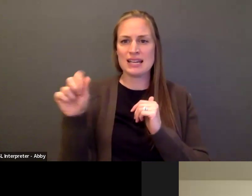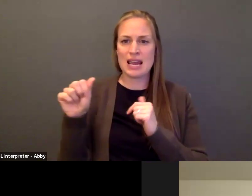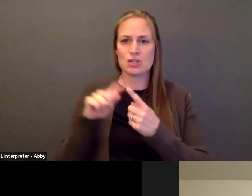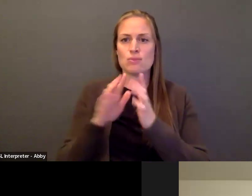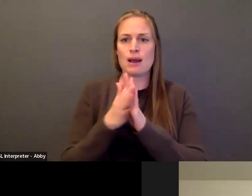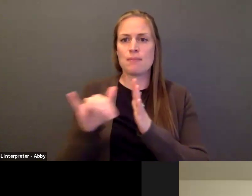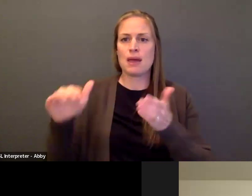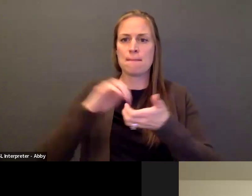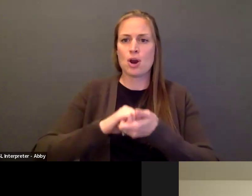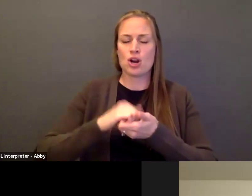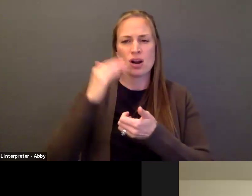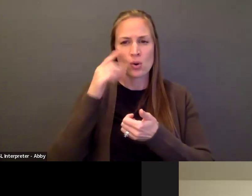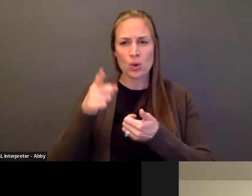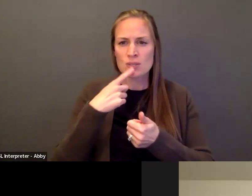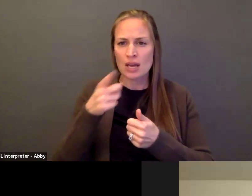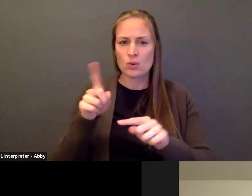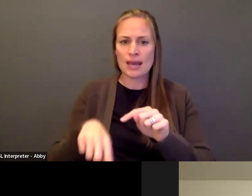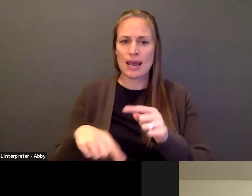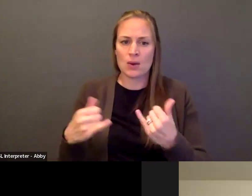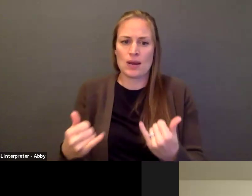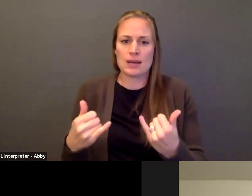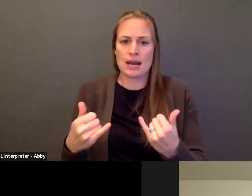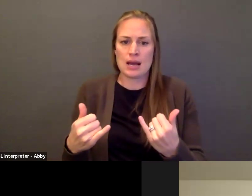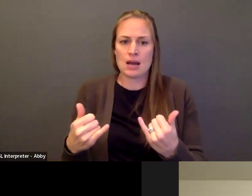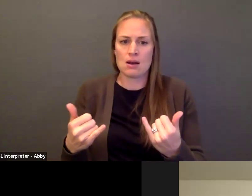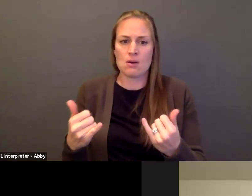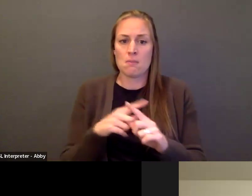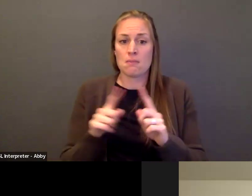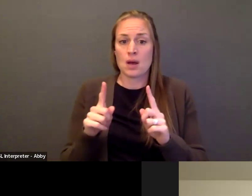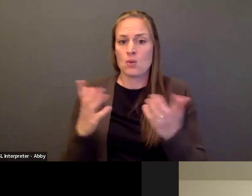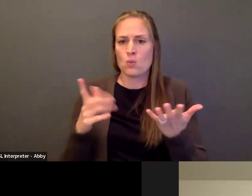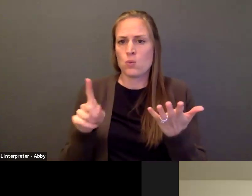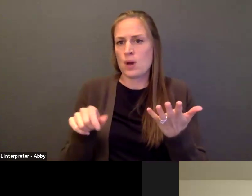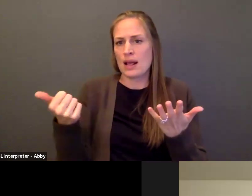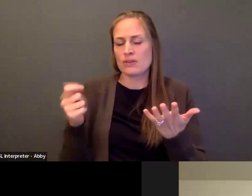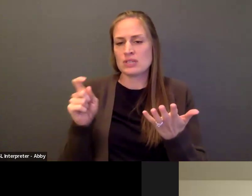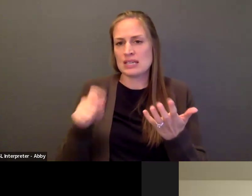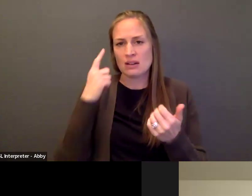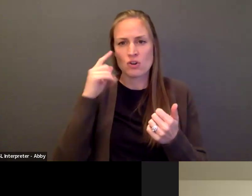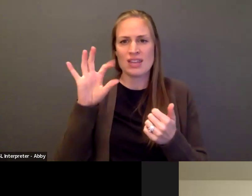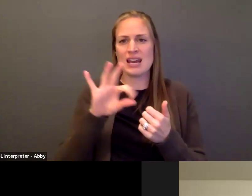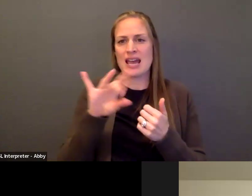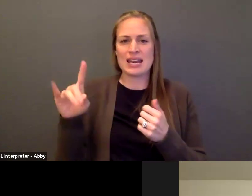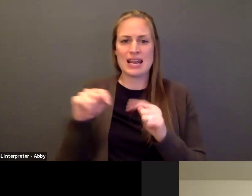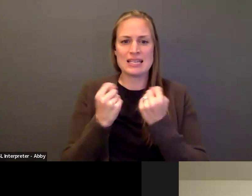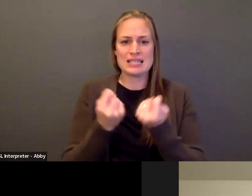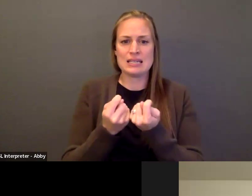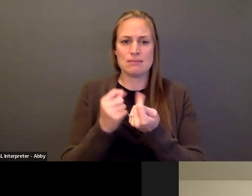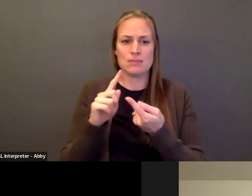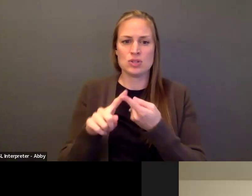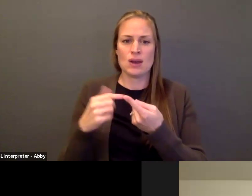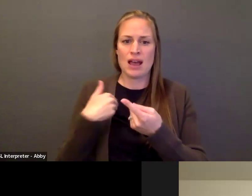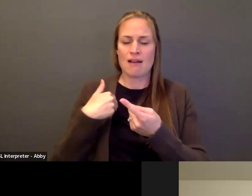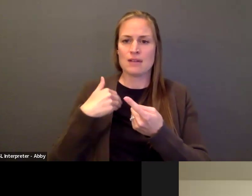is needed so that the 988 team could hand off to a robust system with the right supports, and really appreciate the focus on kind of